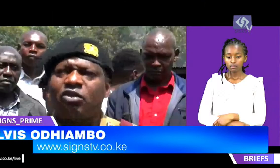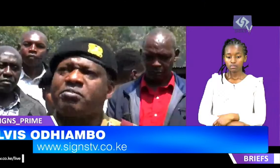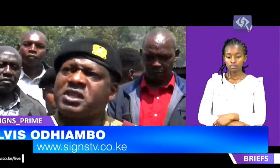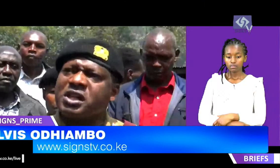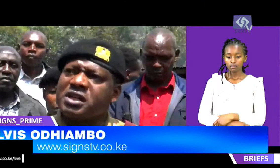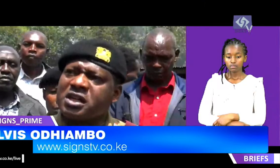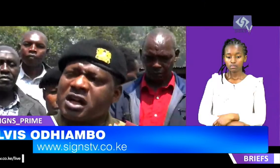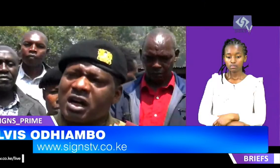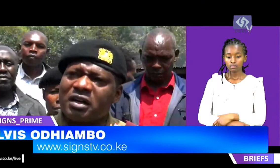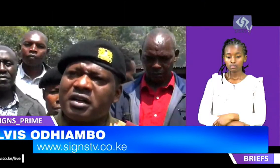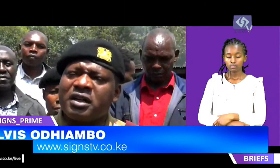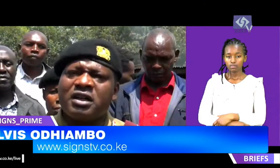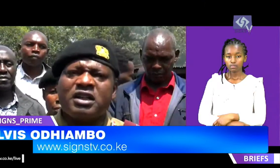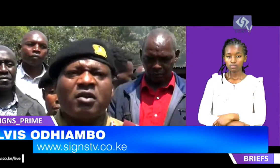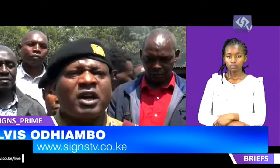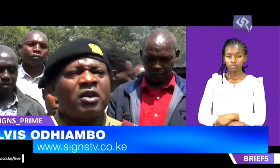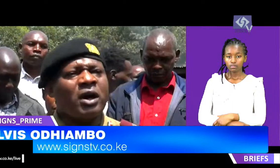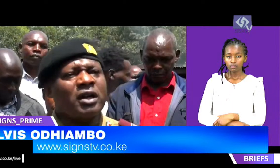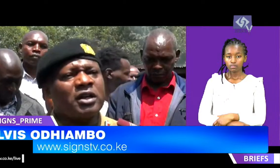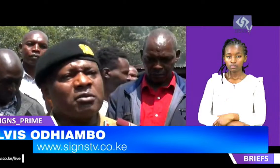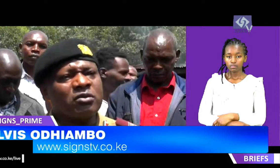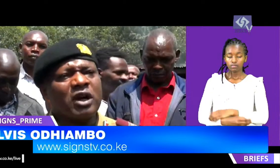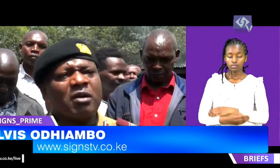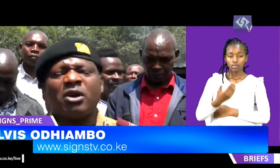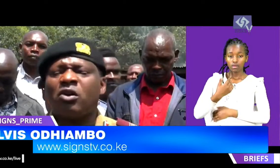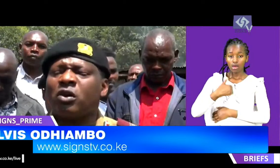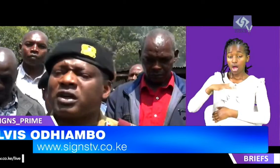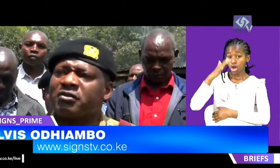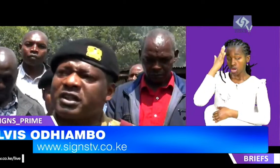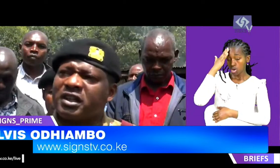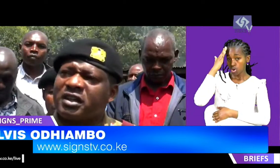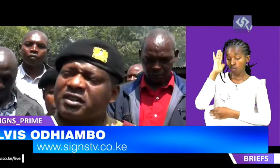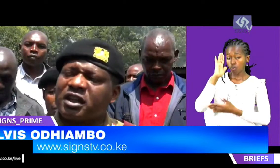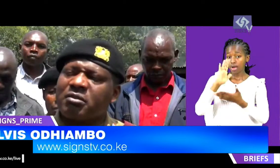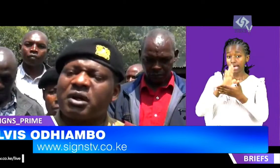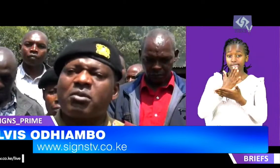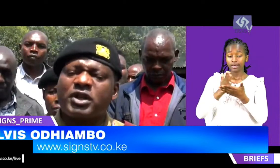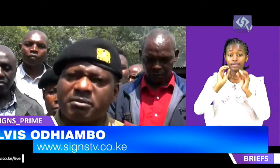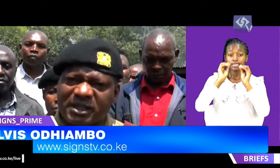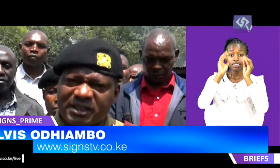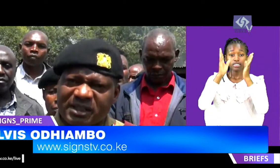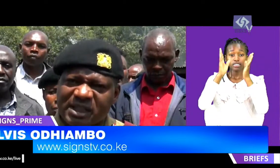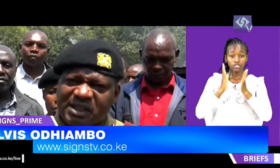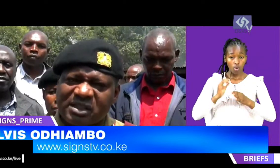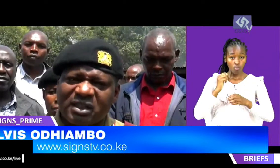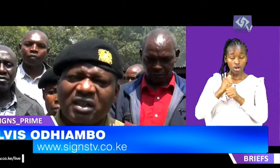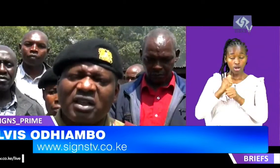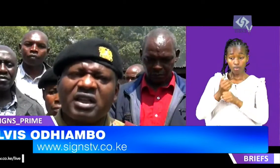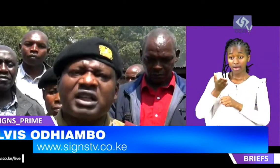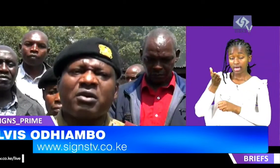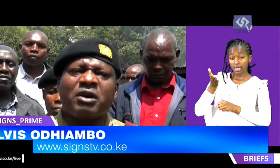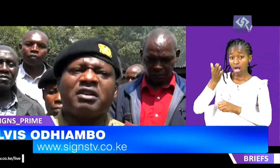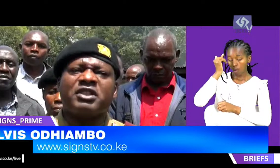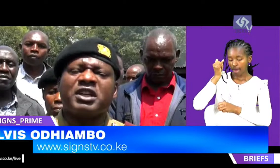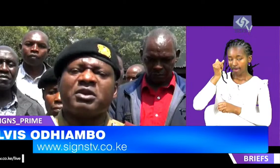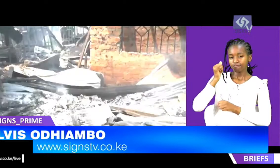Iko pia nia ya wale walimu ambao wanafanya kazi kama boarding masters na wale vijana wetu